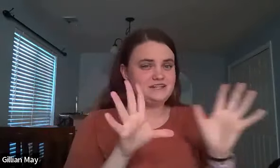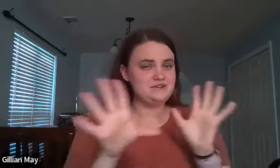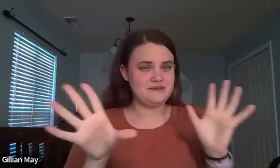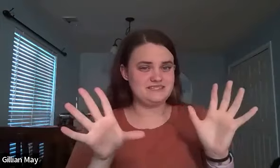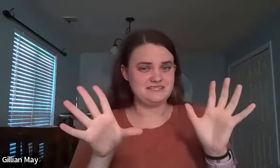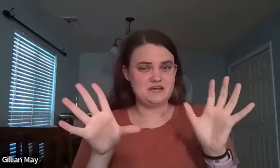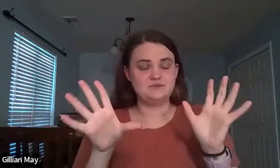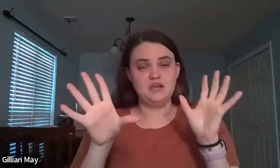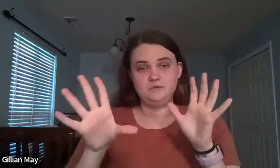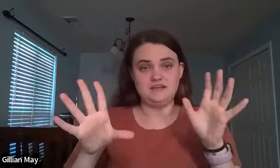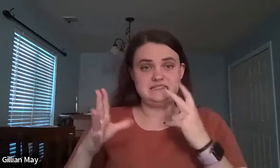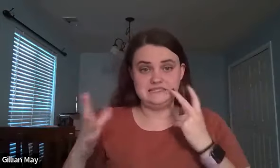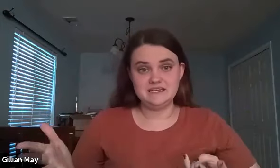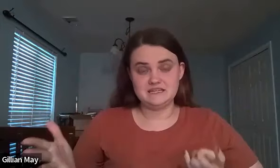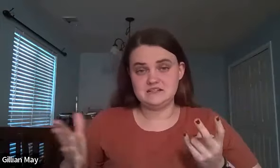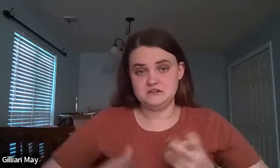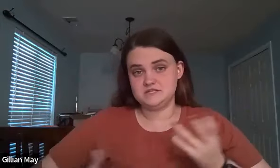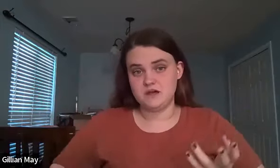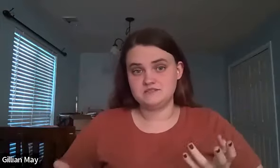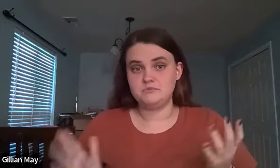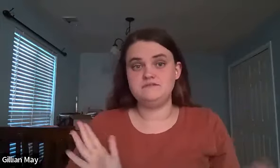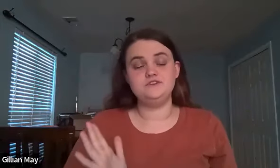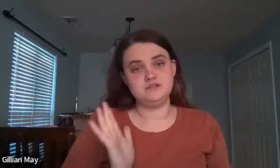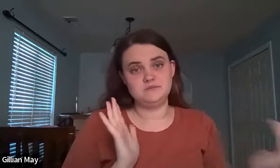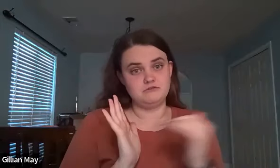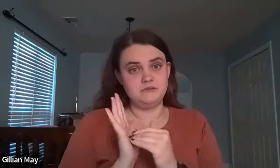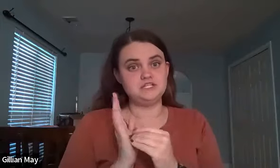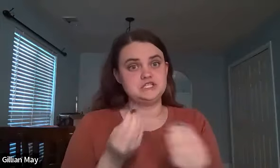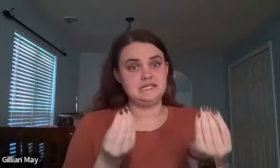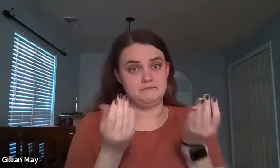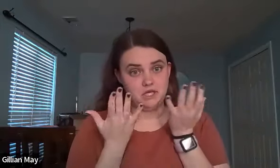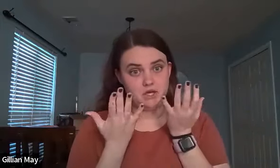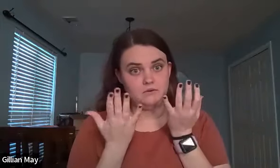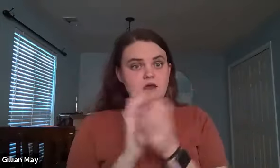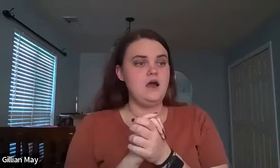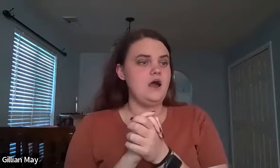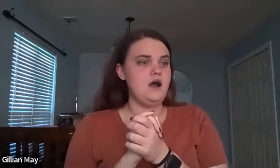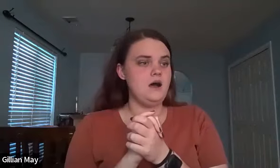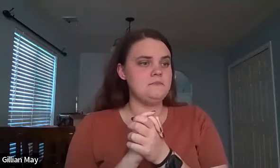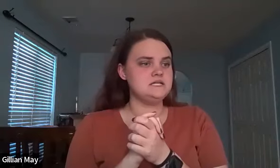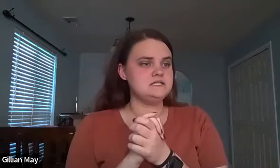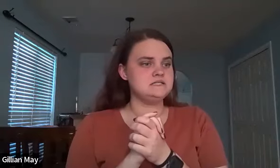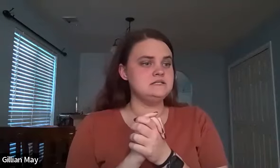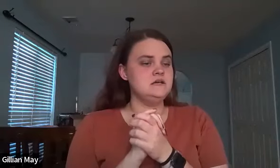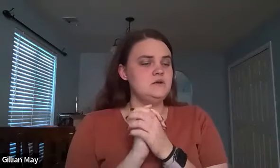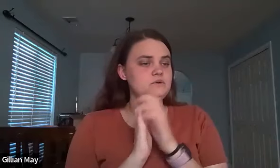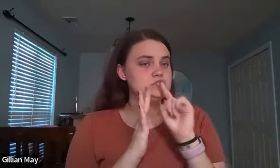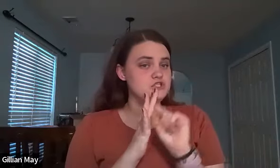do my best as possible to help you guys see it as clearly as possible. But if you do need me to repeat, just let me know. Um, we will